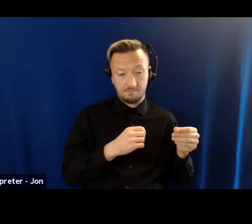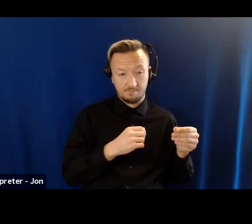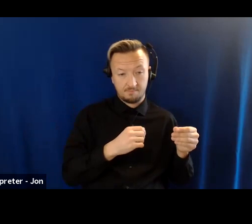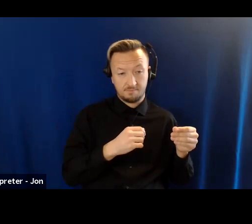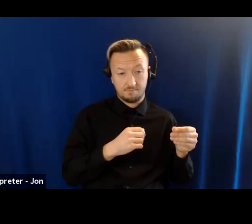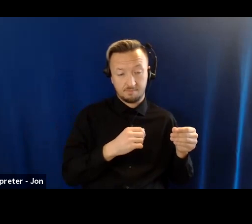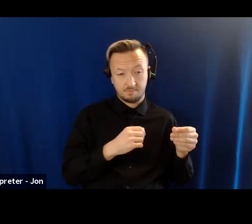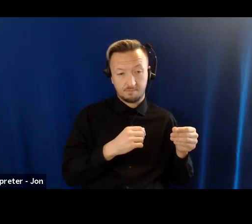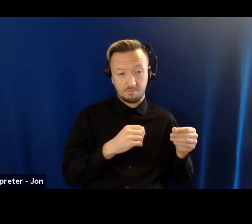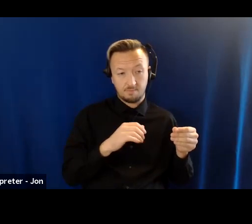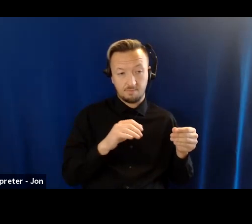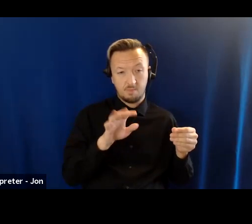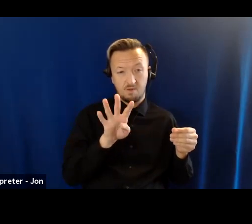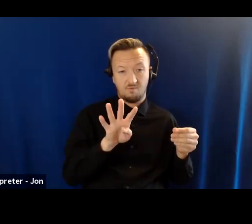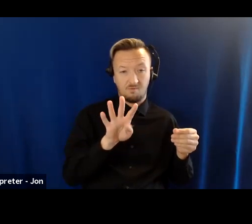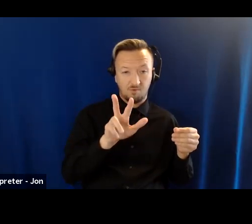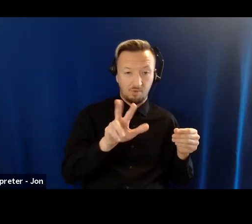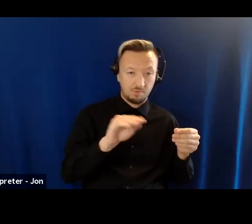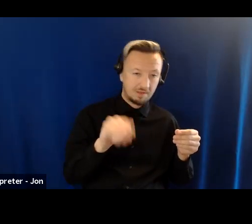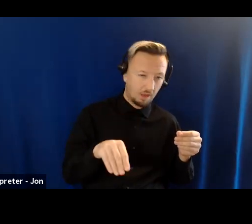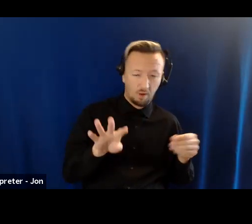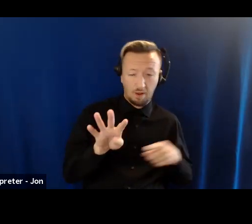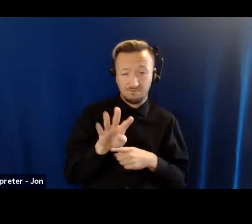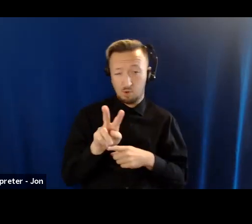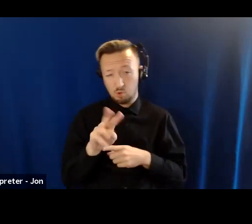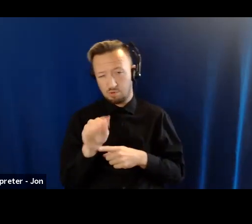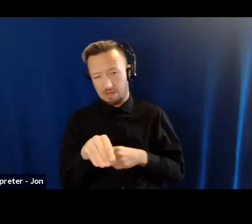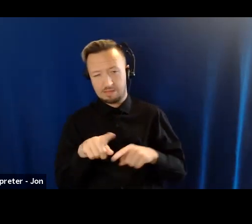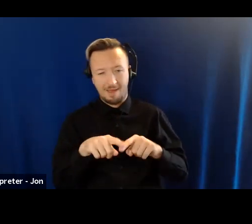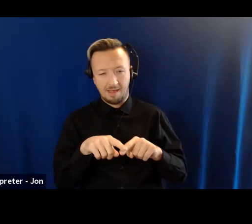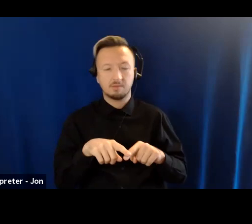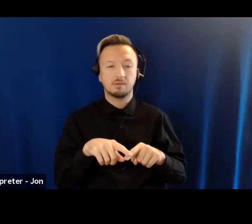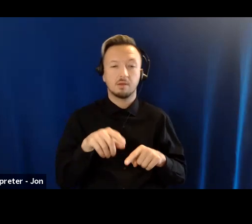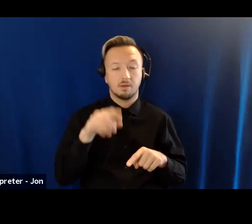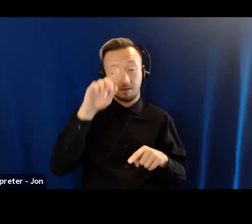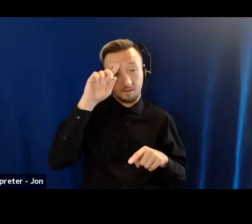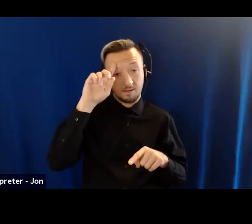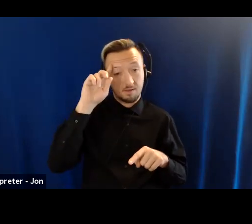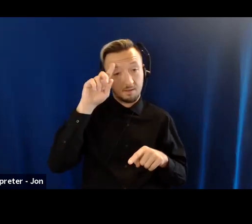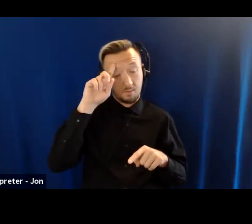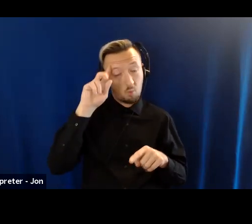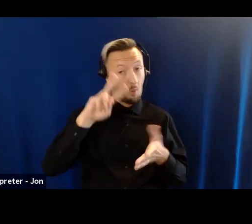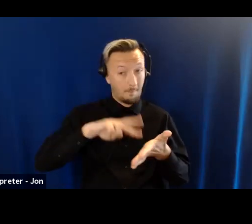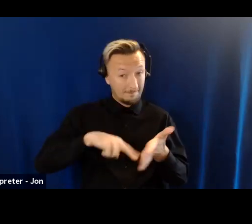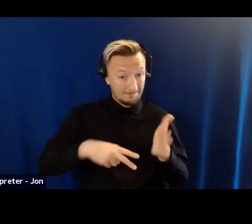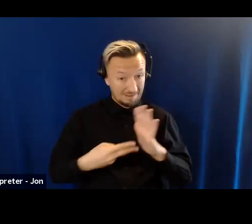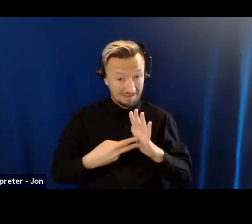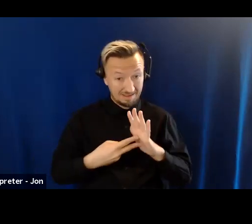43%, 42%, depending on where you're looking. What that really means is